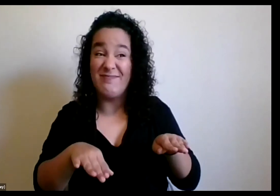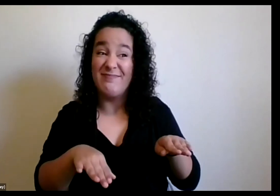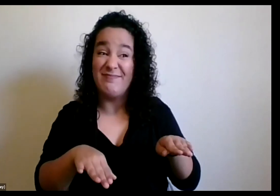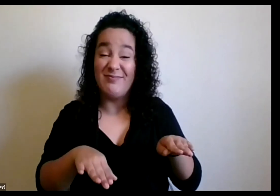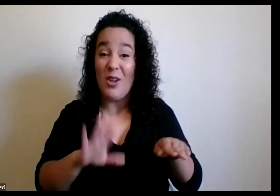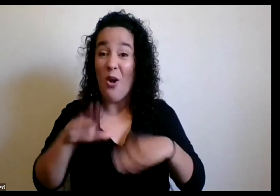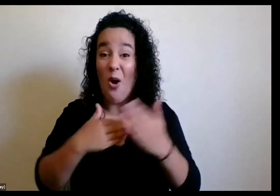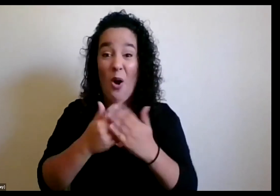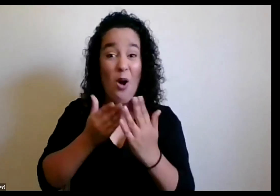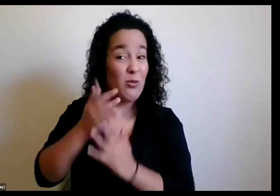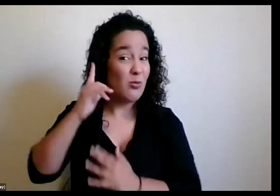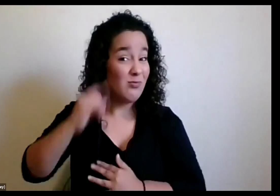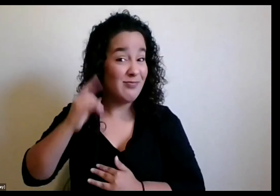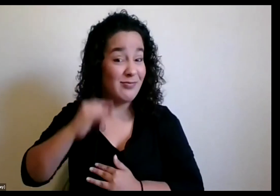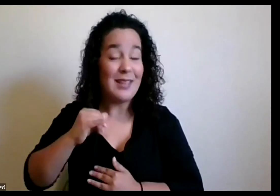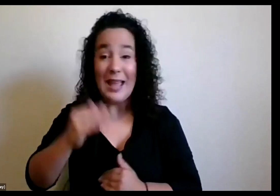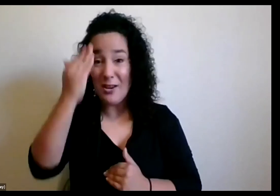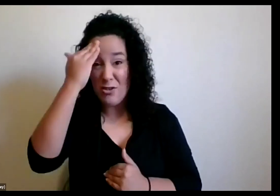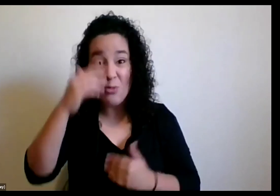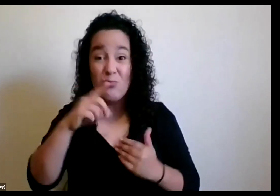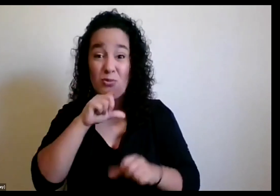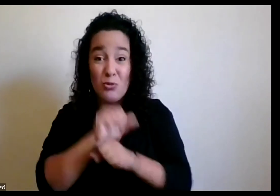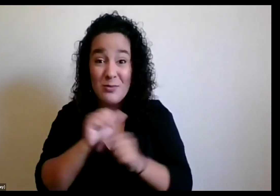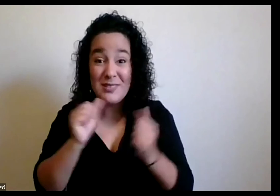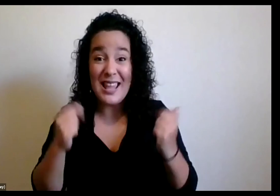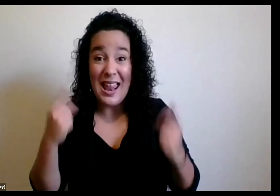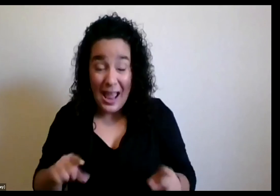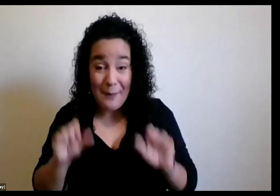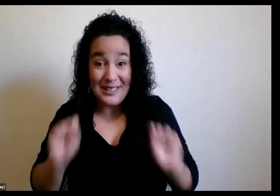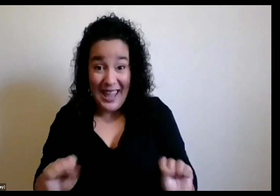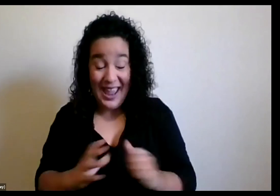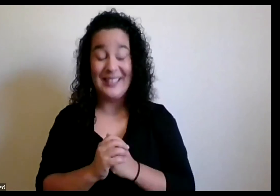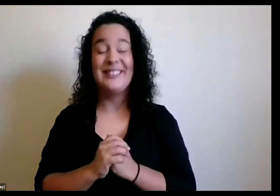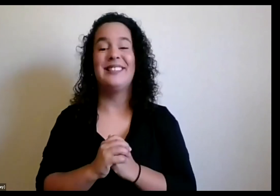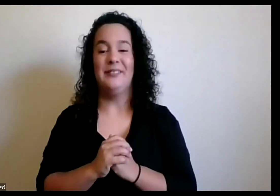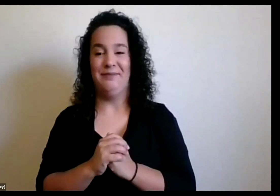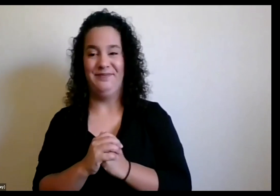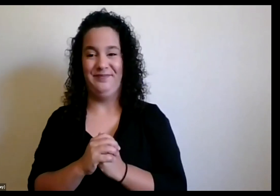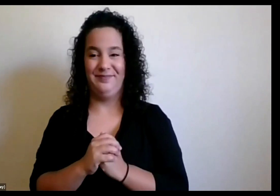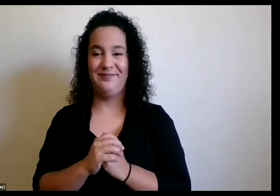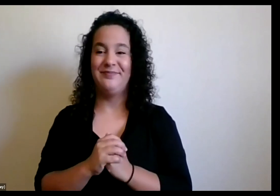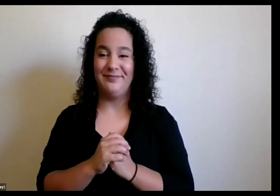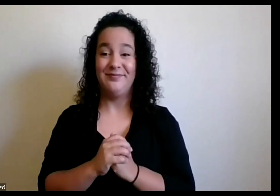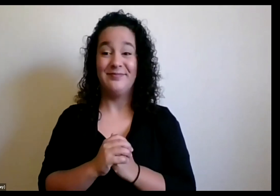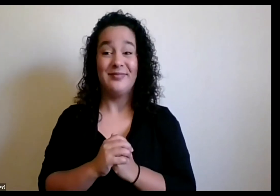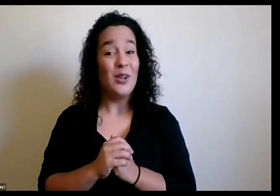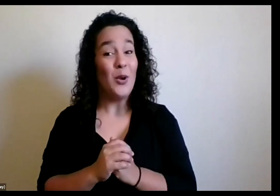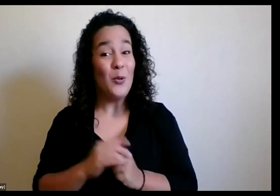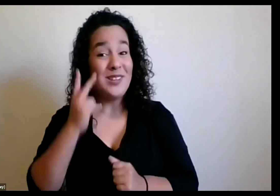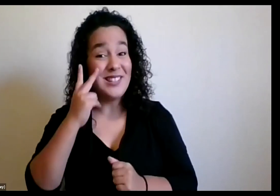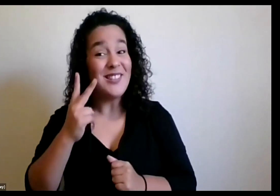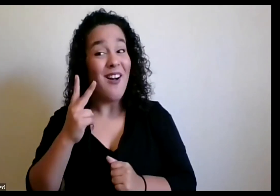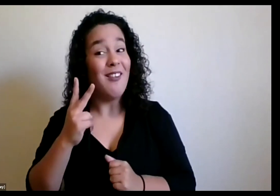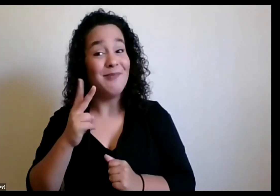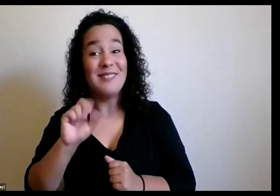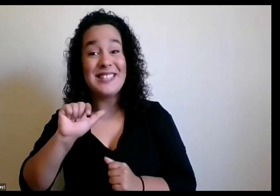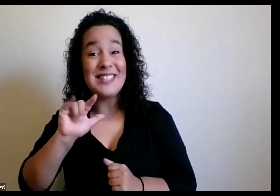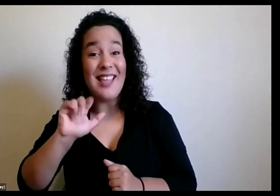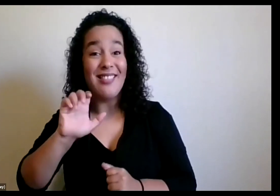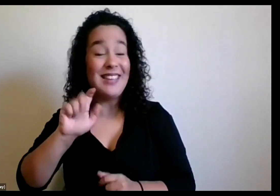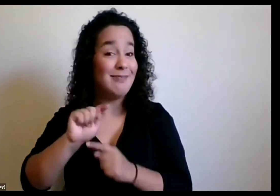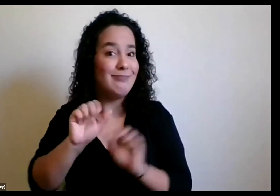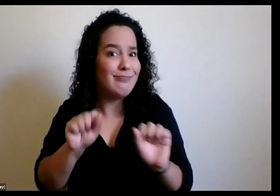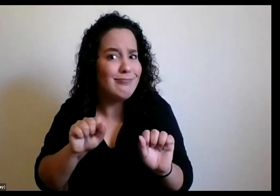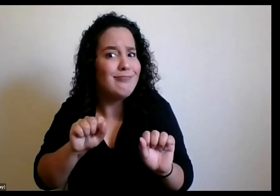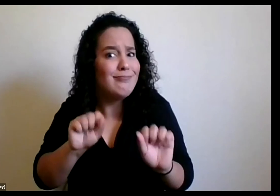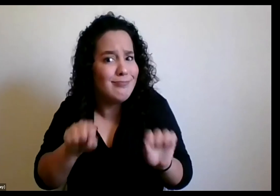we know is real for organizations working across the state is as we saw, the issue is salient, right? Kyle showed us in the research. We know